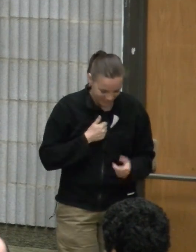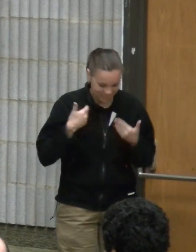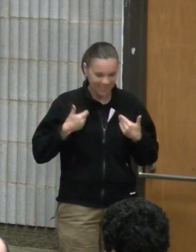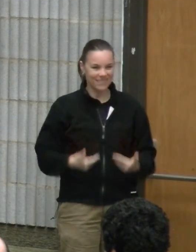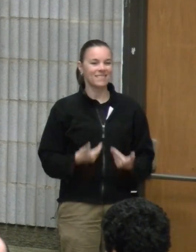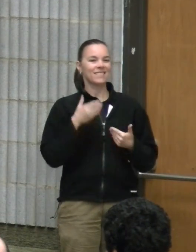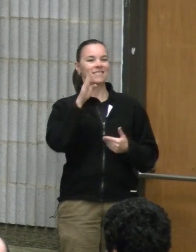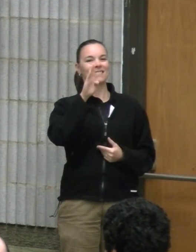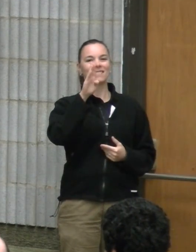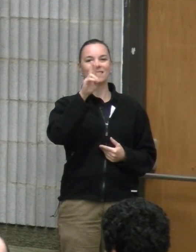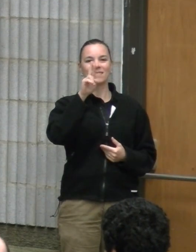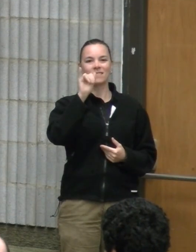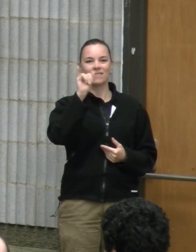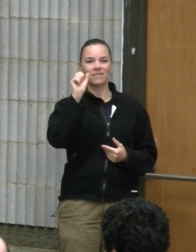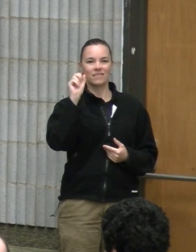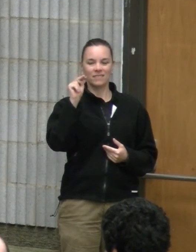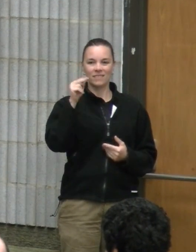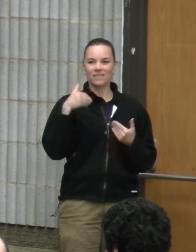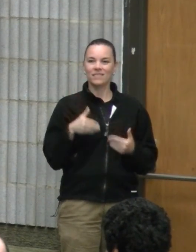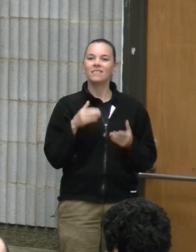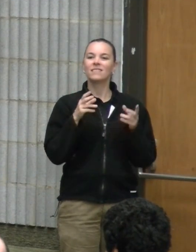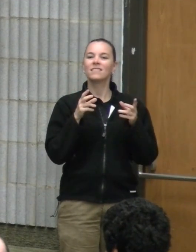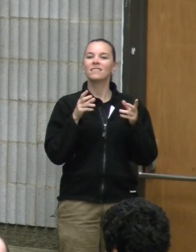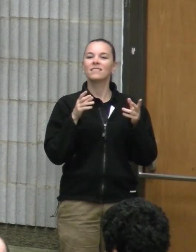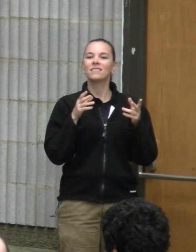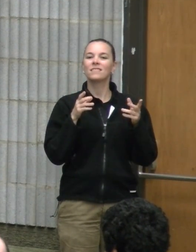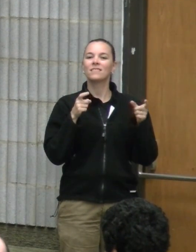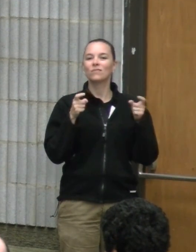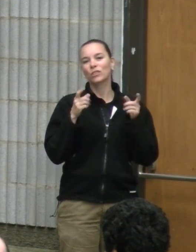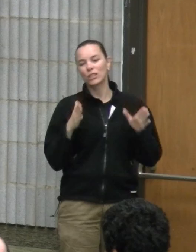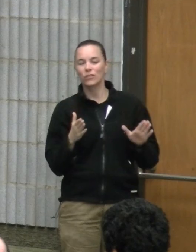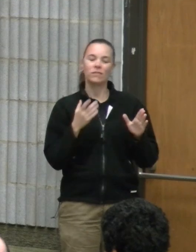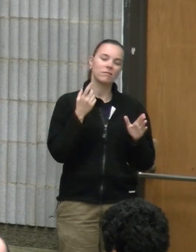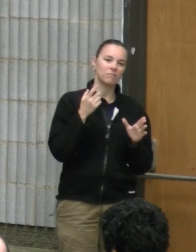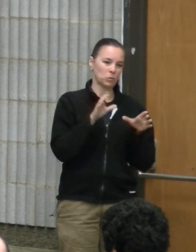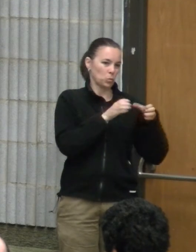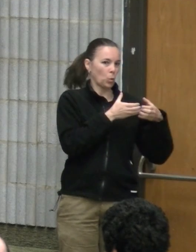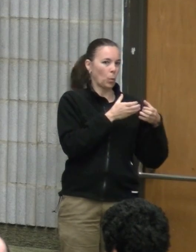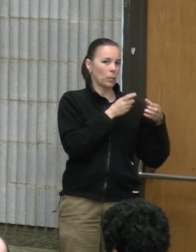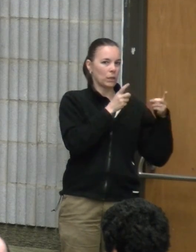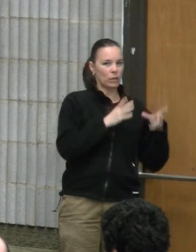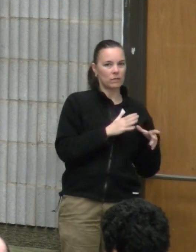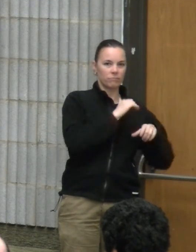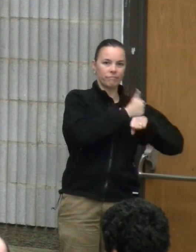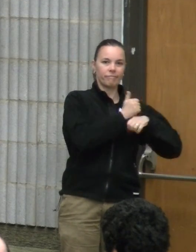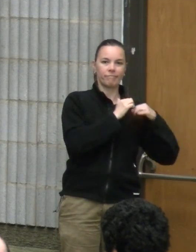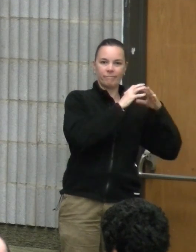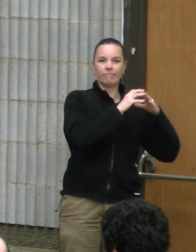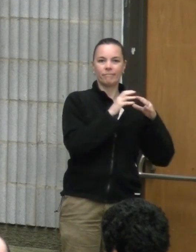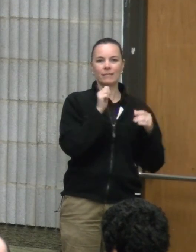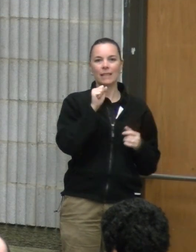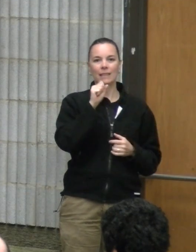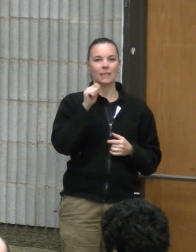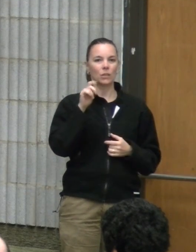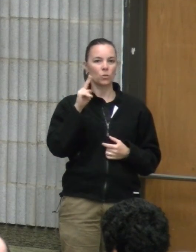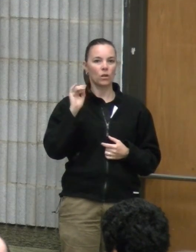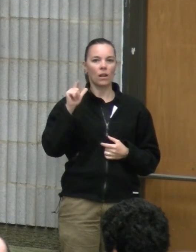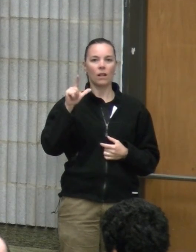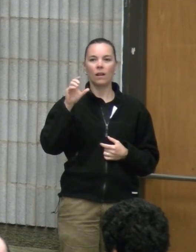Brian. Now we all know I'm a director or one of the directors and founders of Asexual Outreach. And